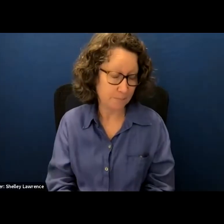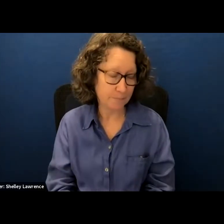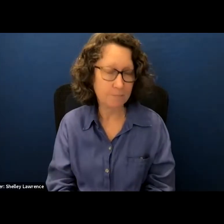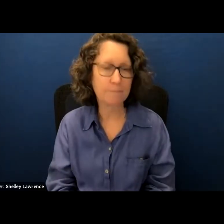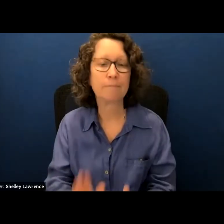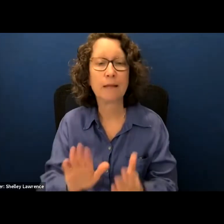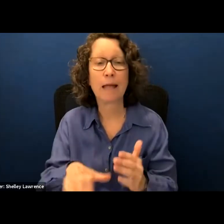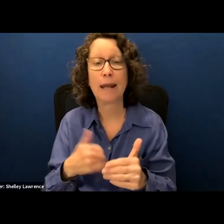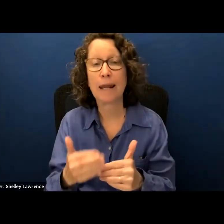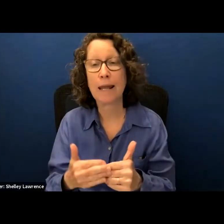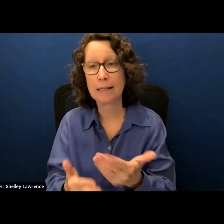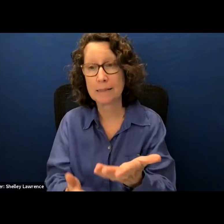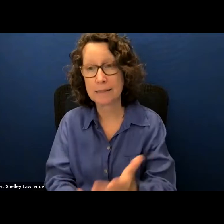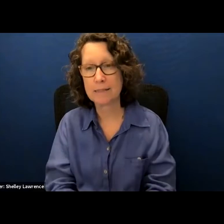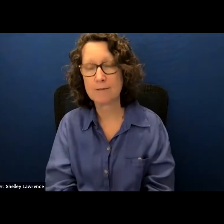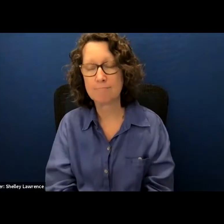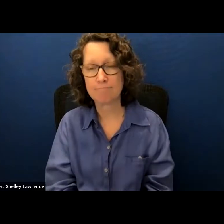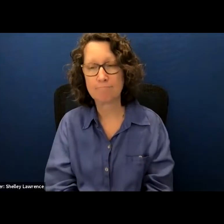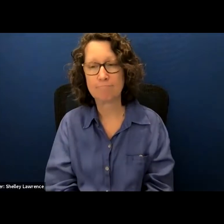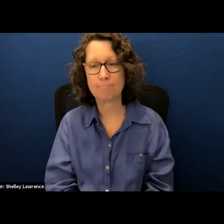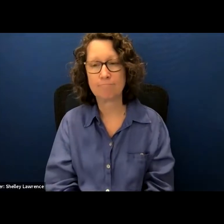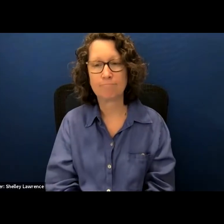Next slide.